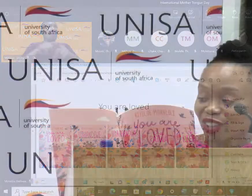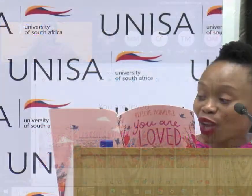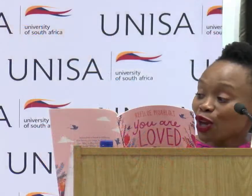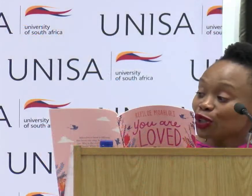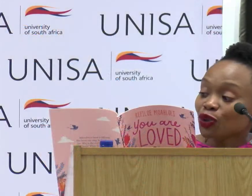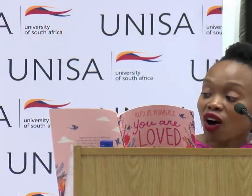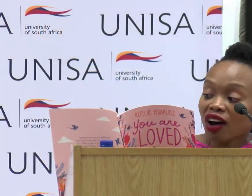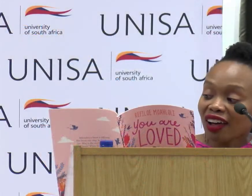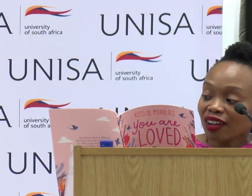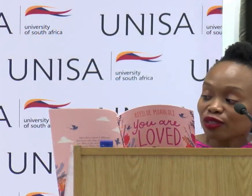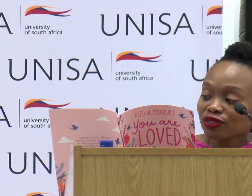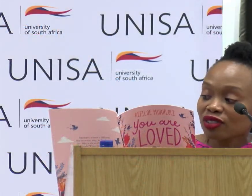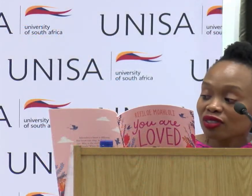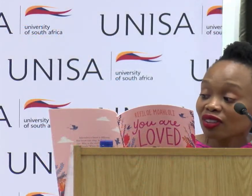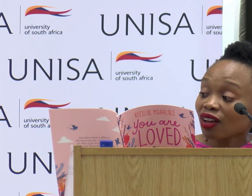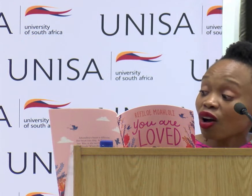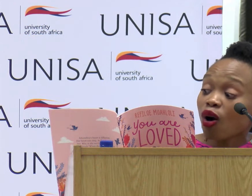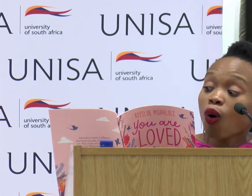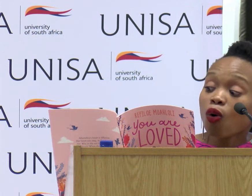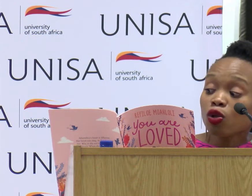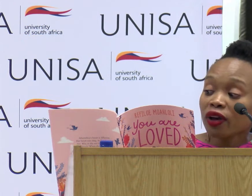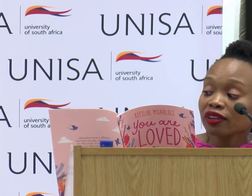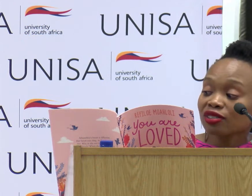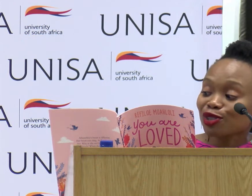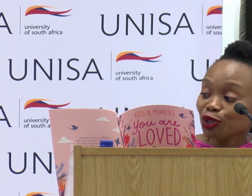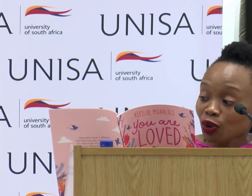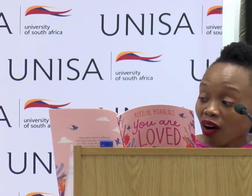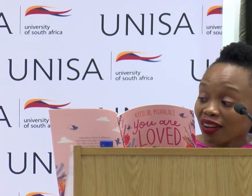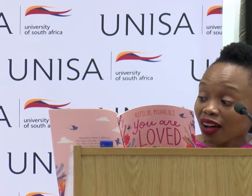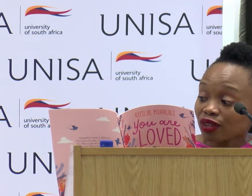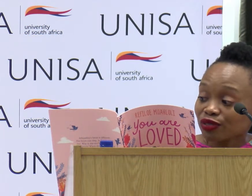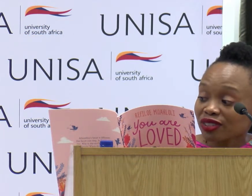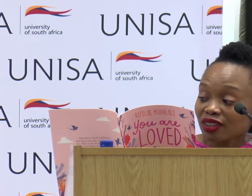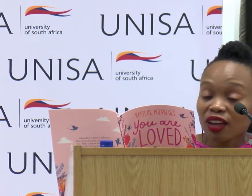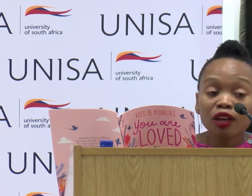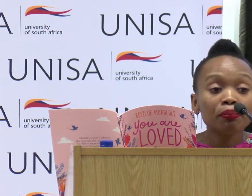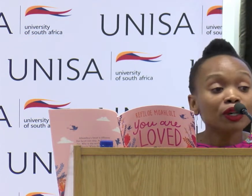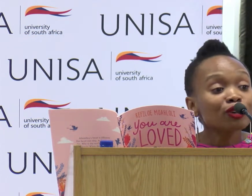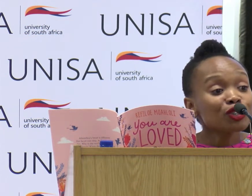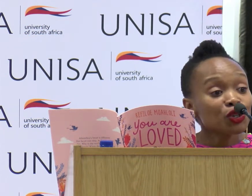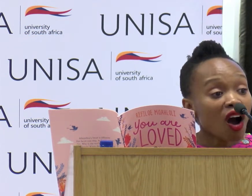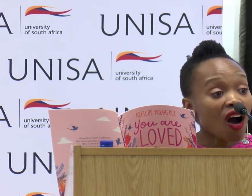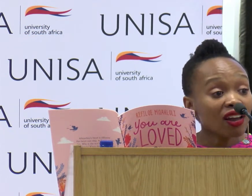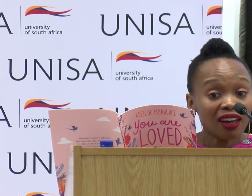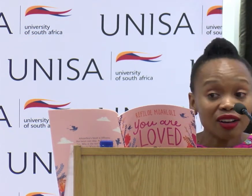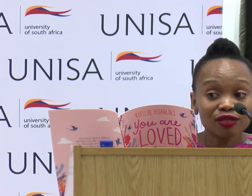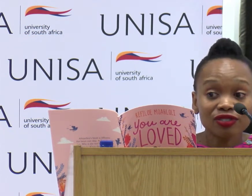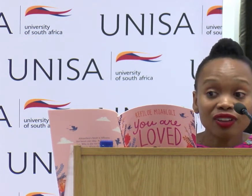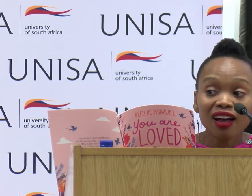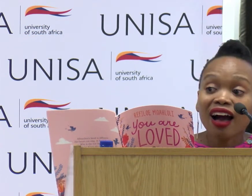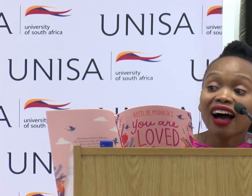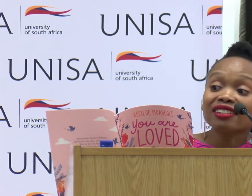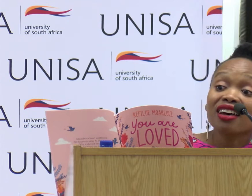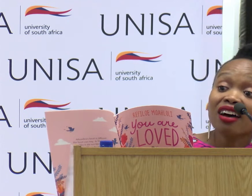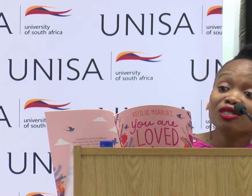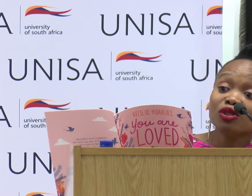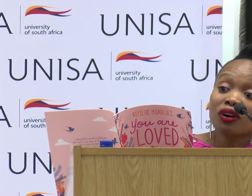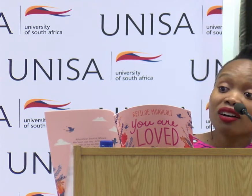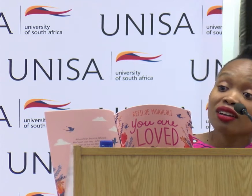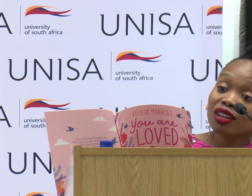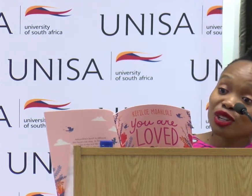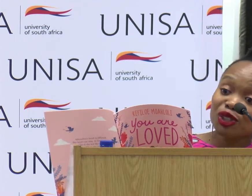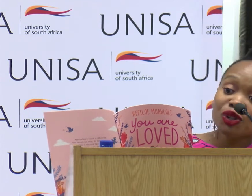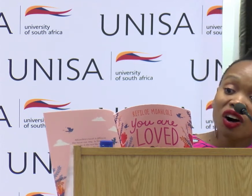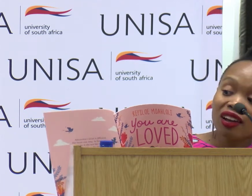glowing, you are loved. Always you are loved, because you are love.